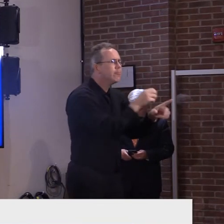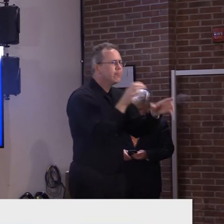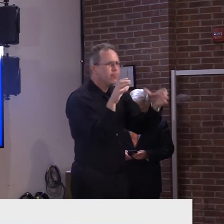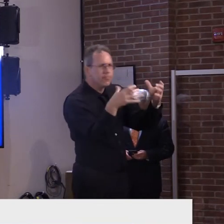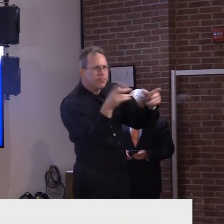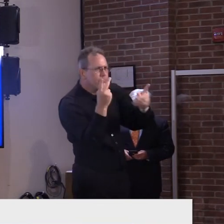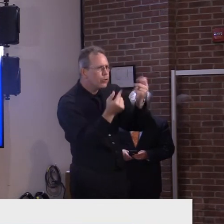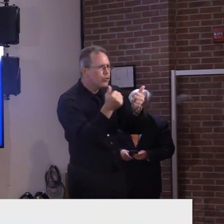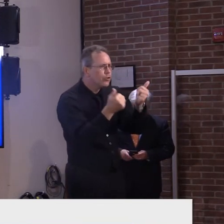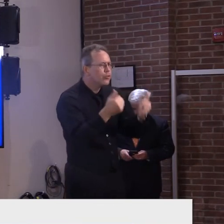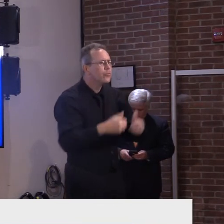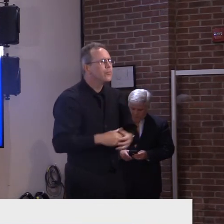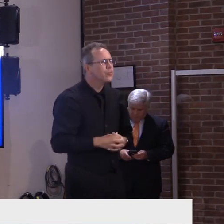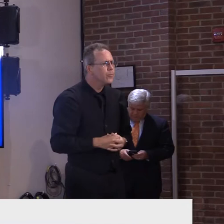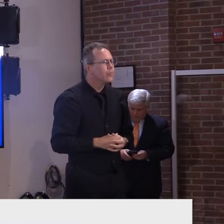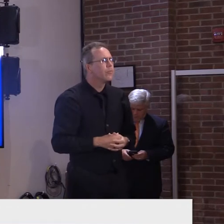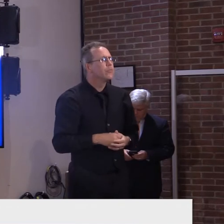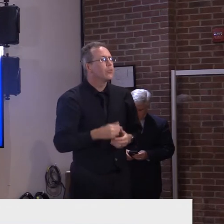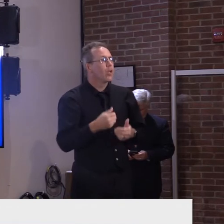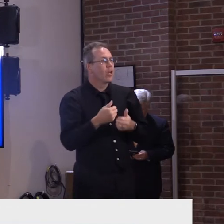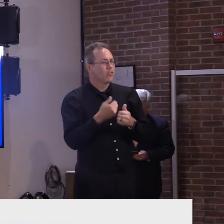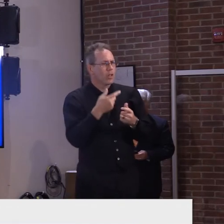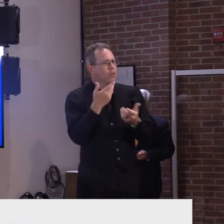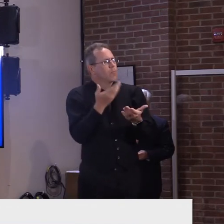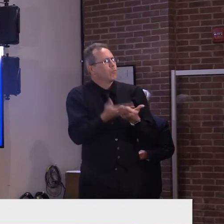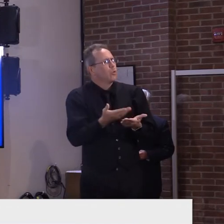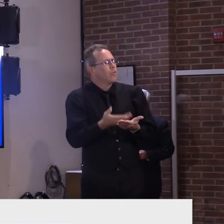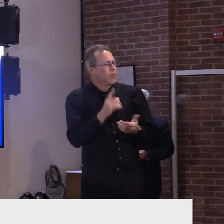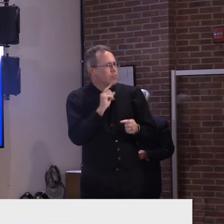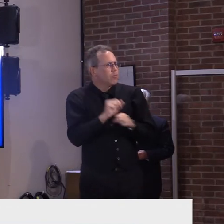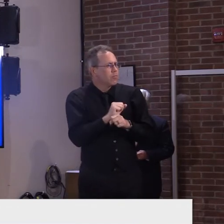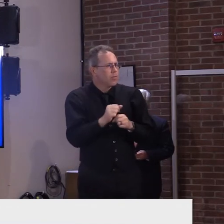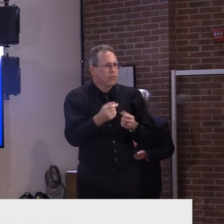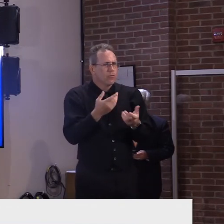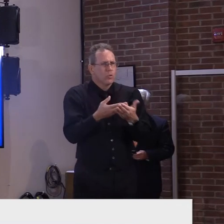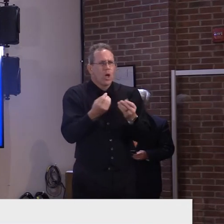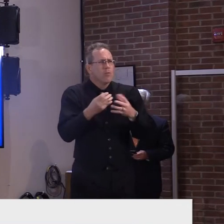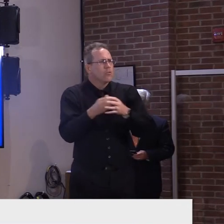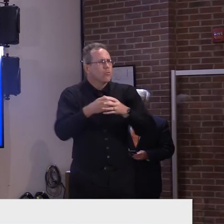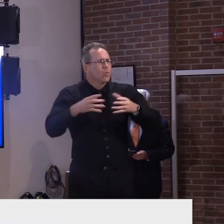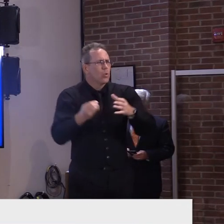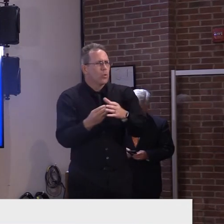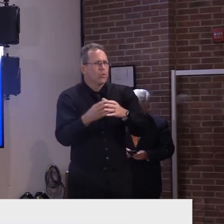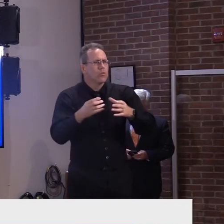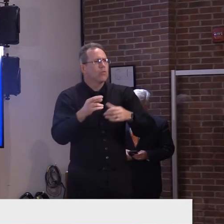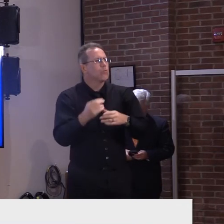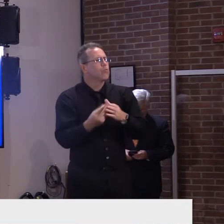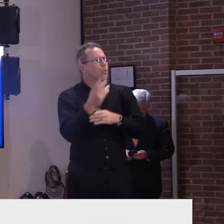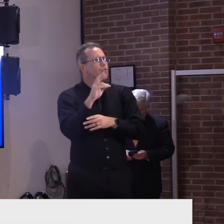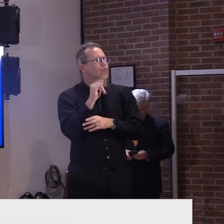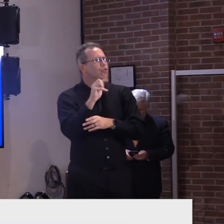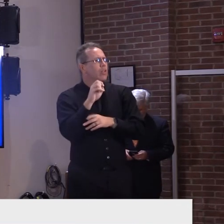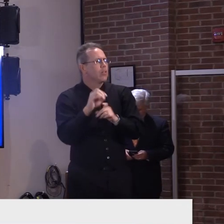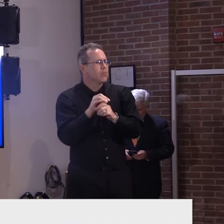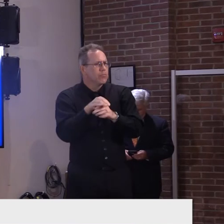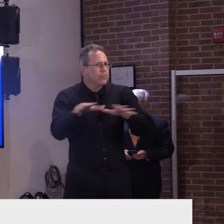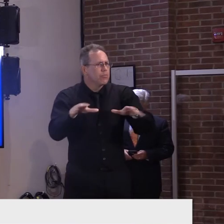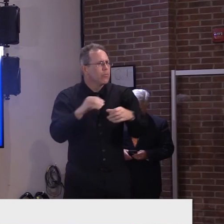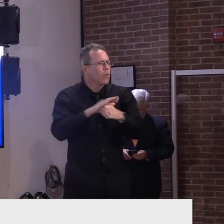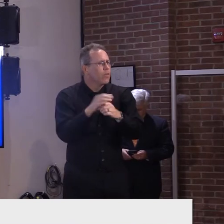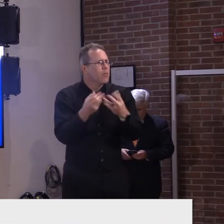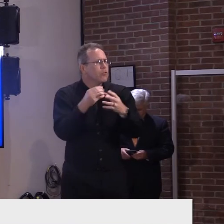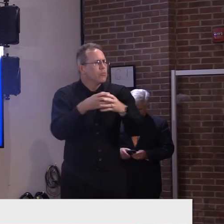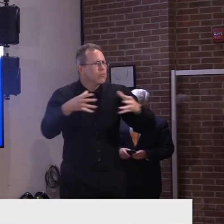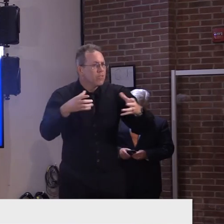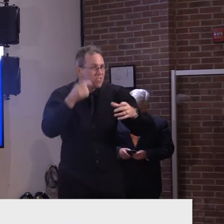we've seen, based on the growth rate in the last 2 to 3 weeks, it's anticipating that the infection rate has fallen and